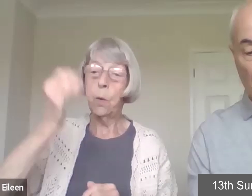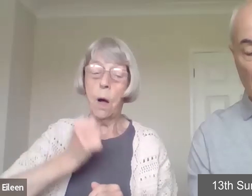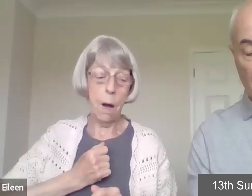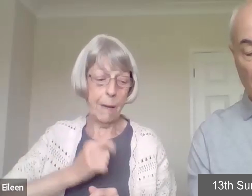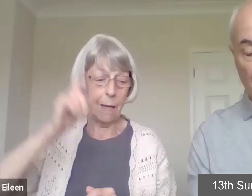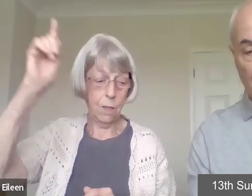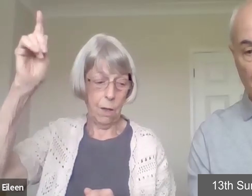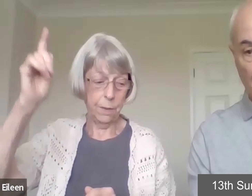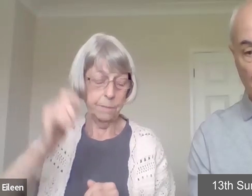my God.